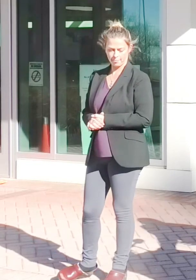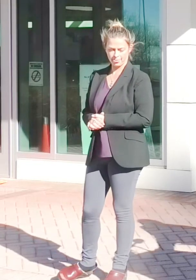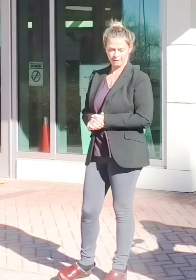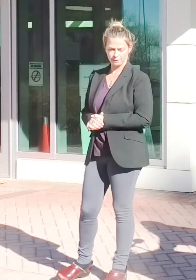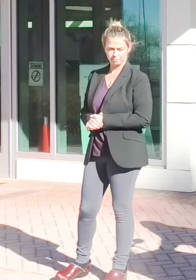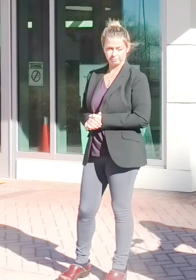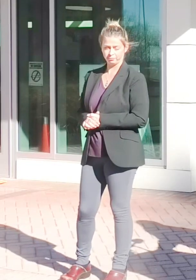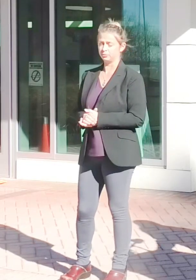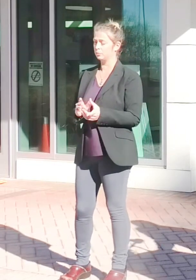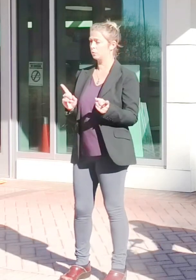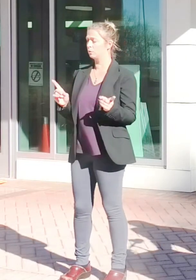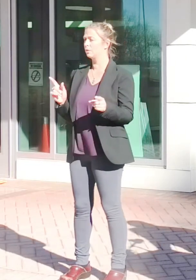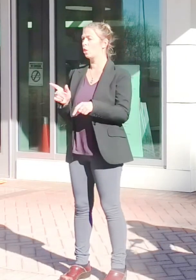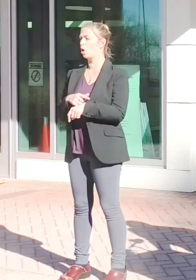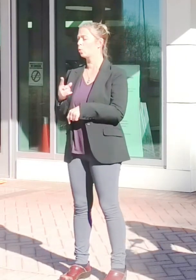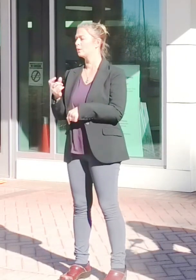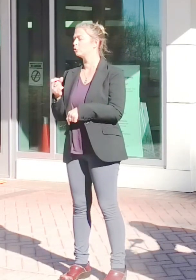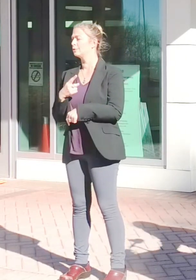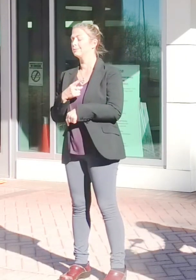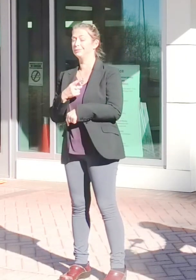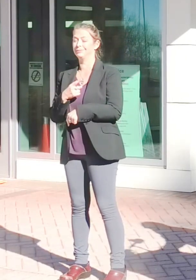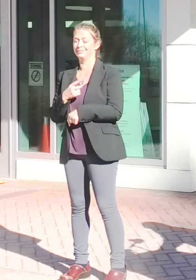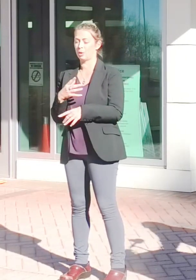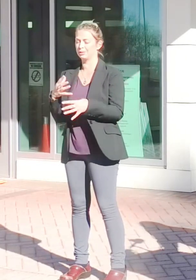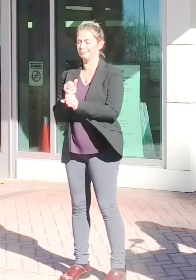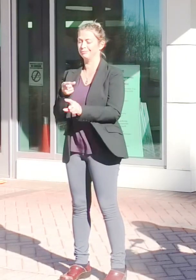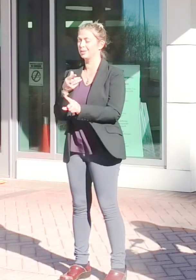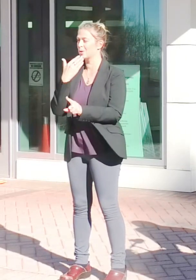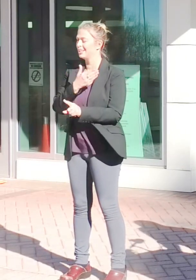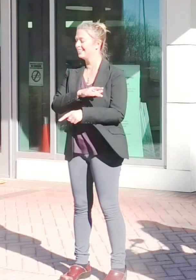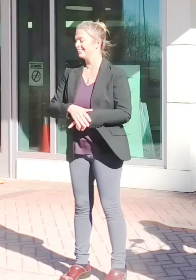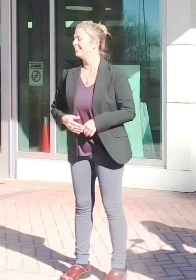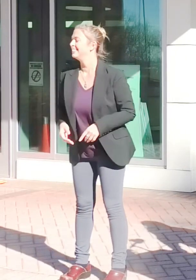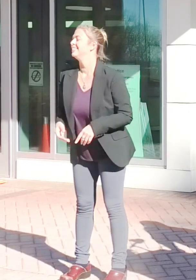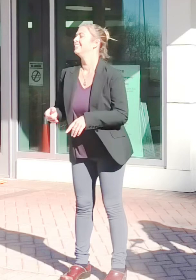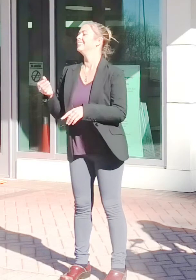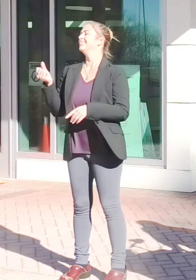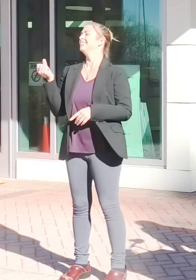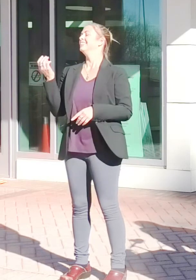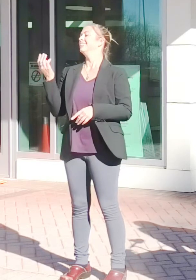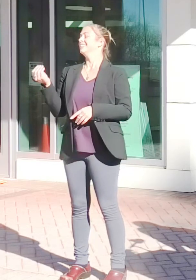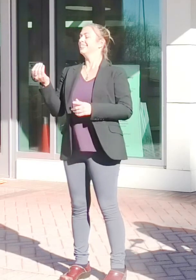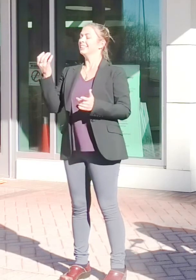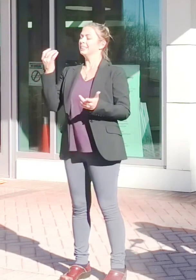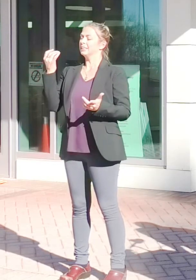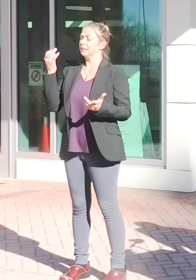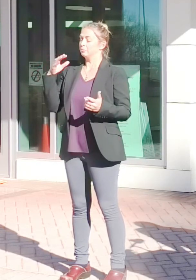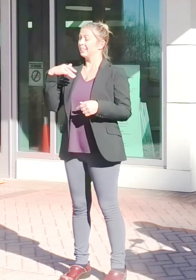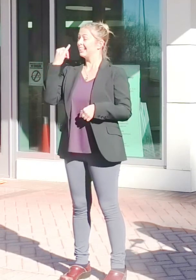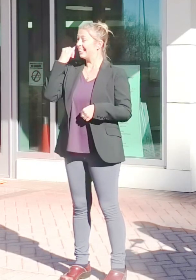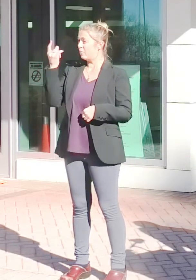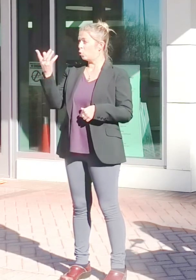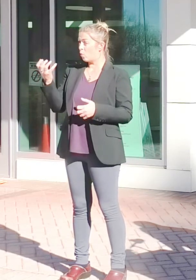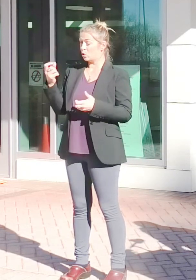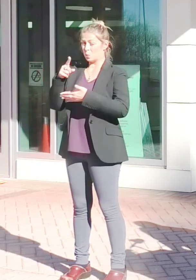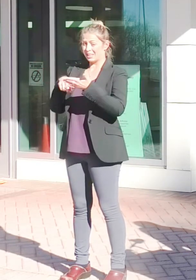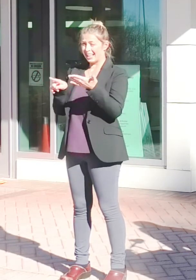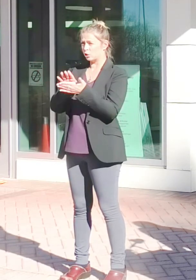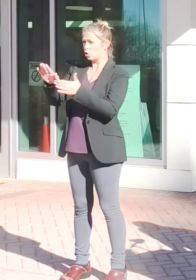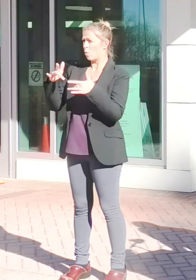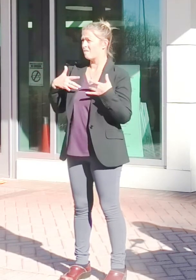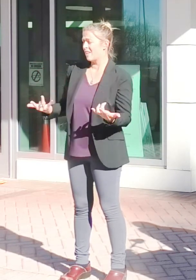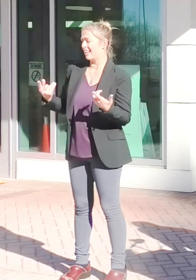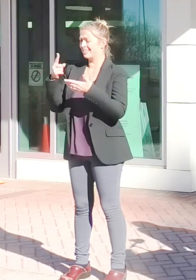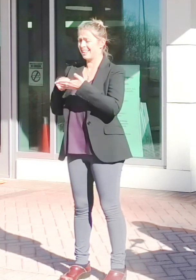Now, that was a long question, so I think she kind of hit it. In regards to if you want to cancel an event or program, yes, we will